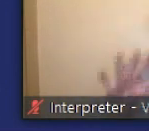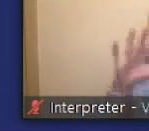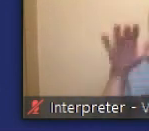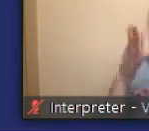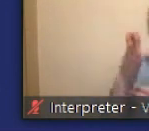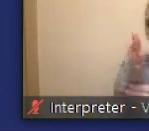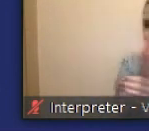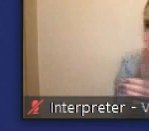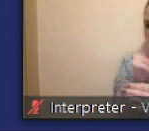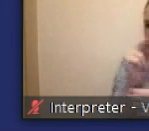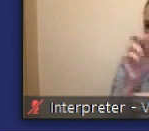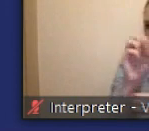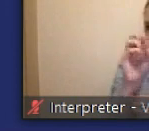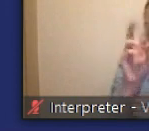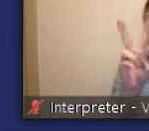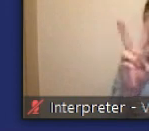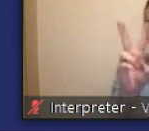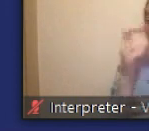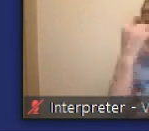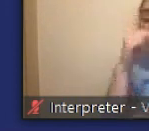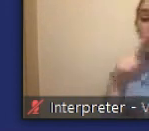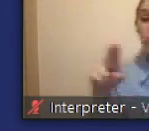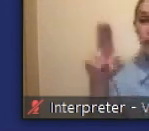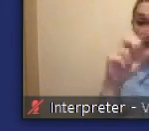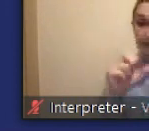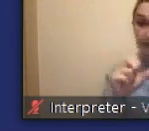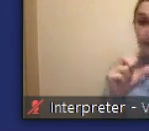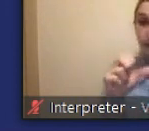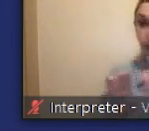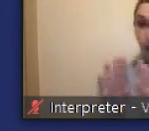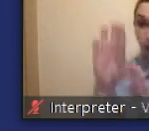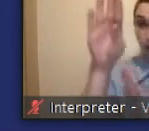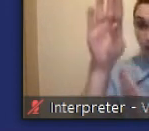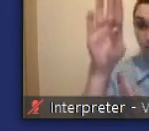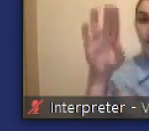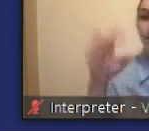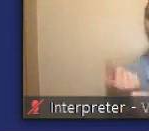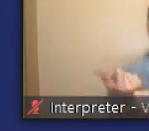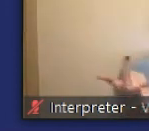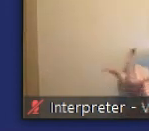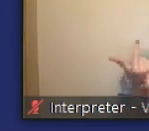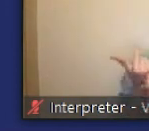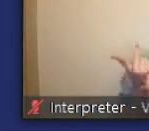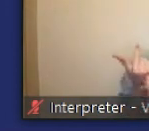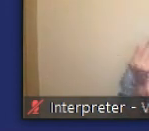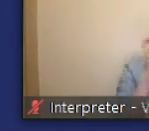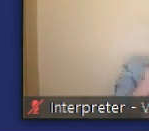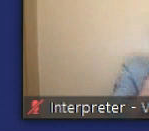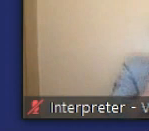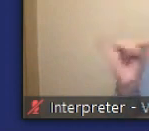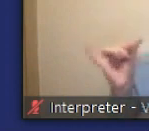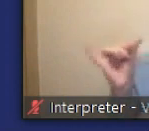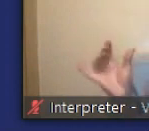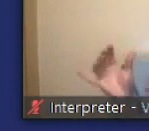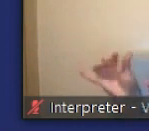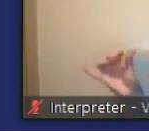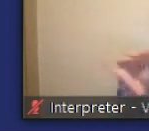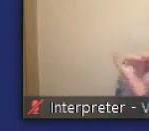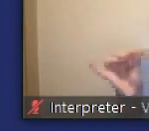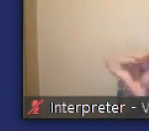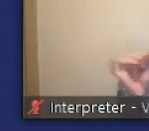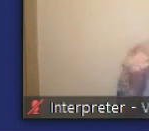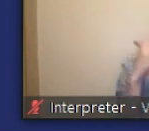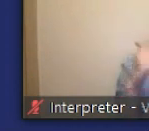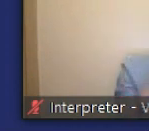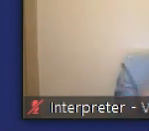cases continue to go up in the US this year. And then last year, we actually saw a very similar trend where we saw an earlier increase in cases here